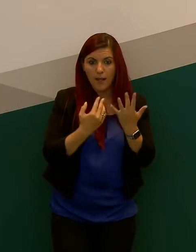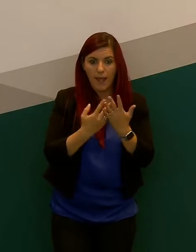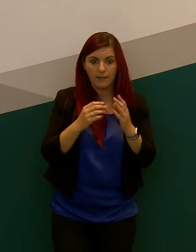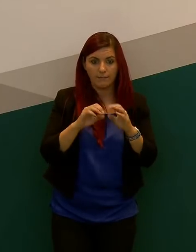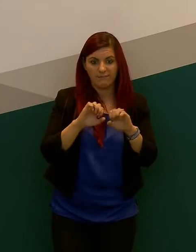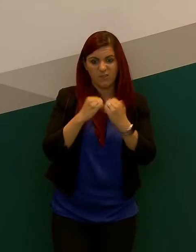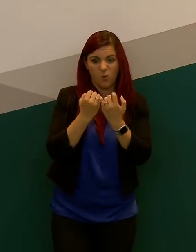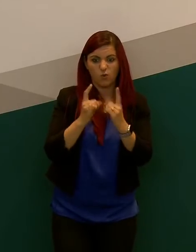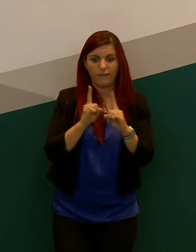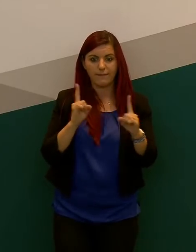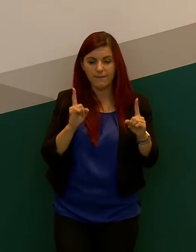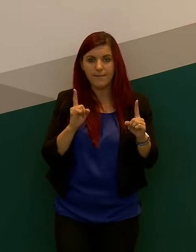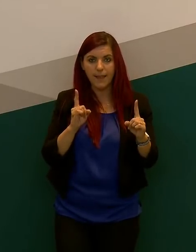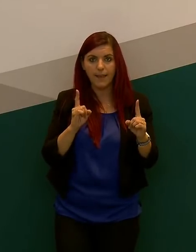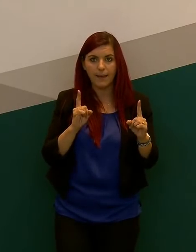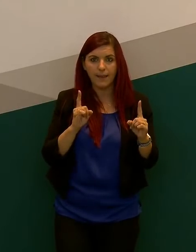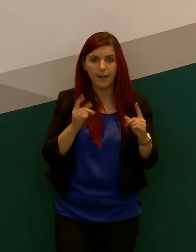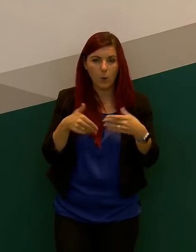to